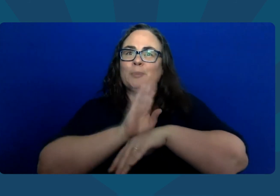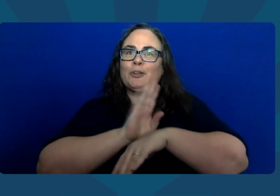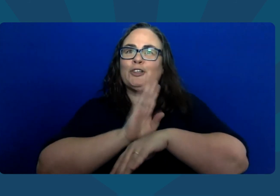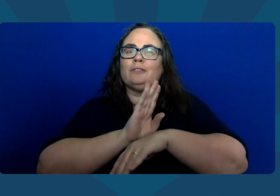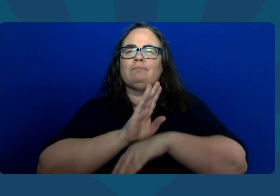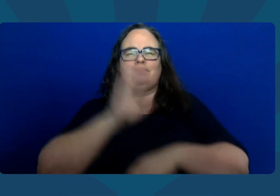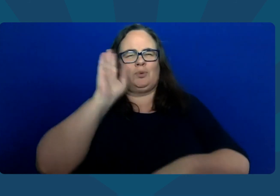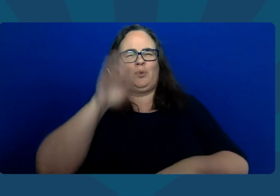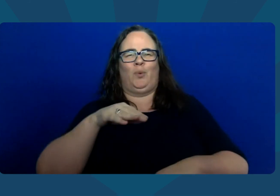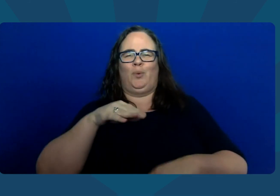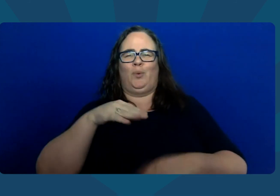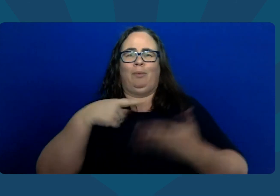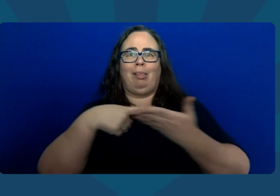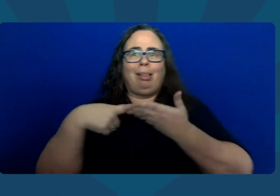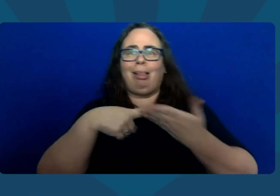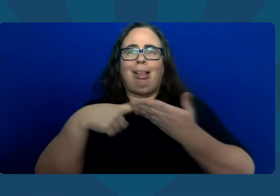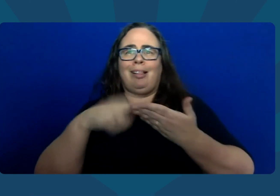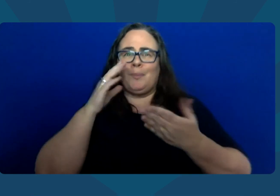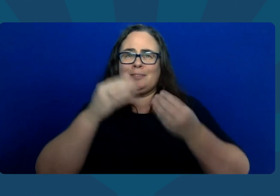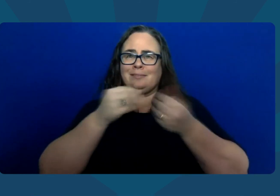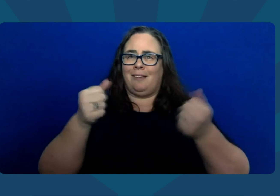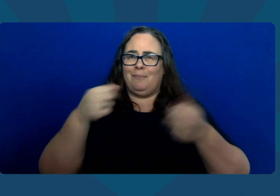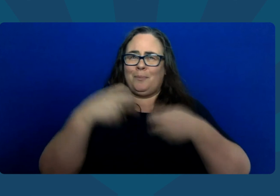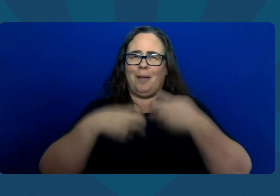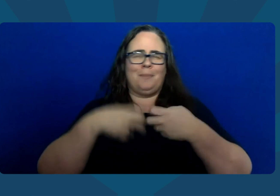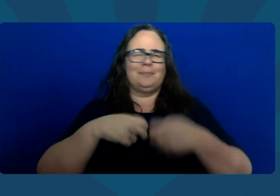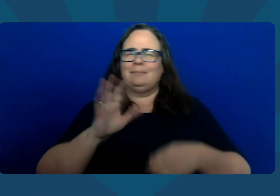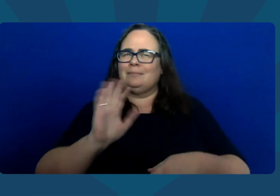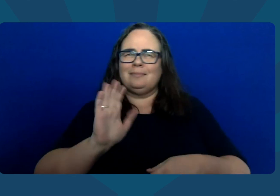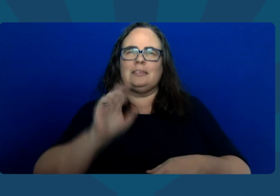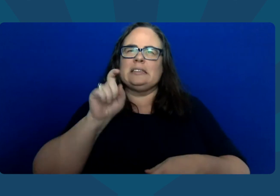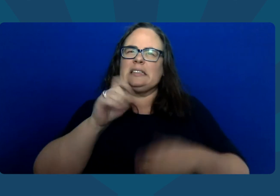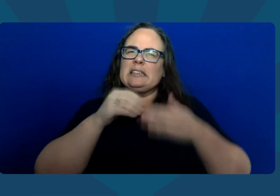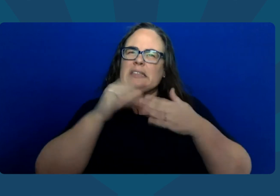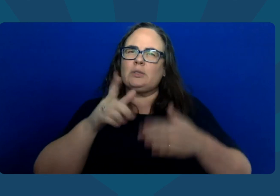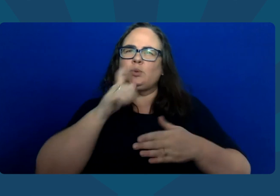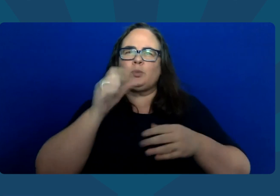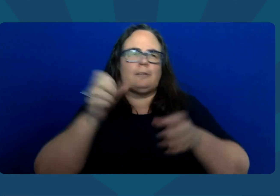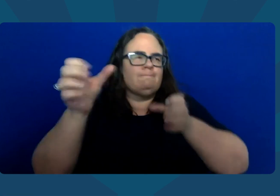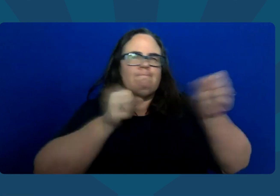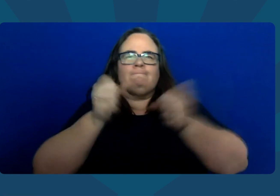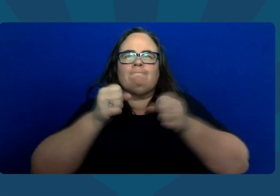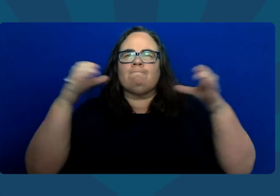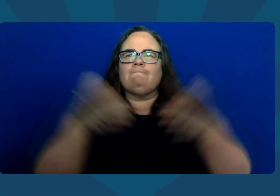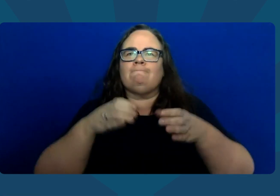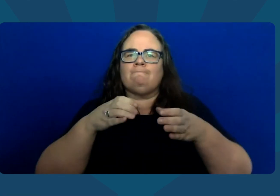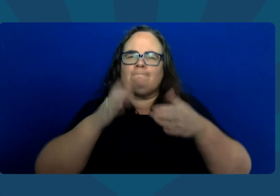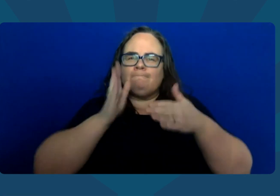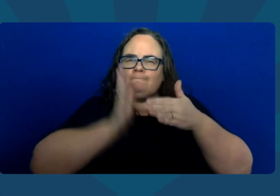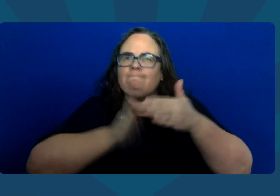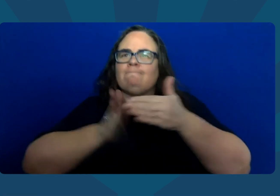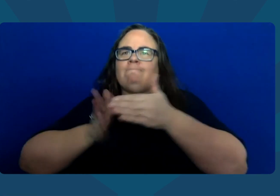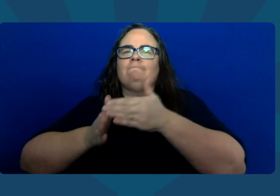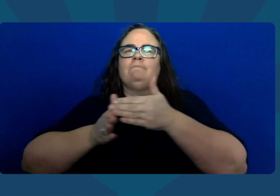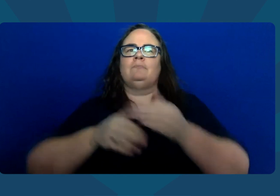As an entrepreneur, I know that just talking won't solve problems. We need leaders who can